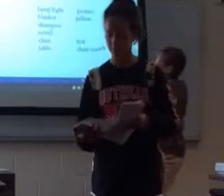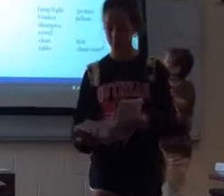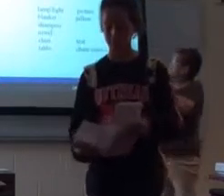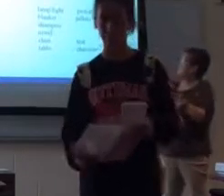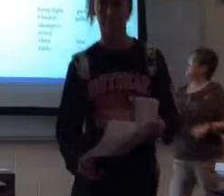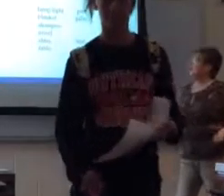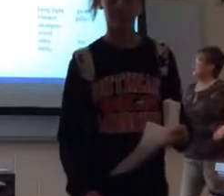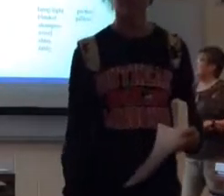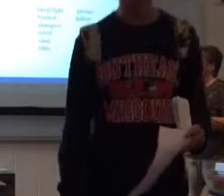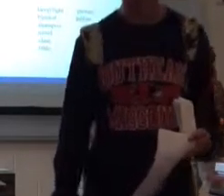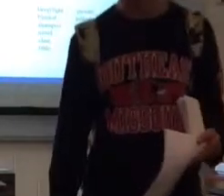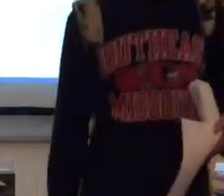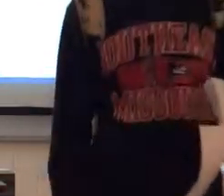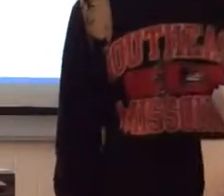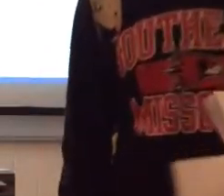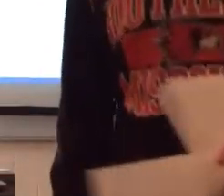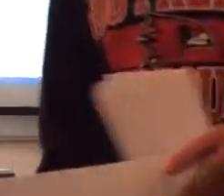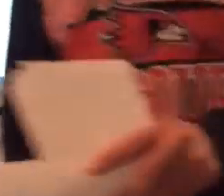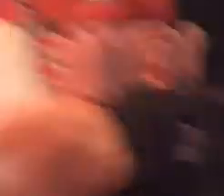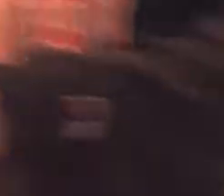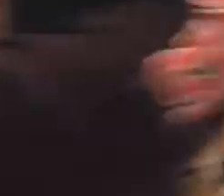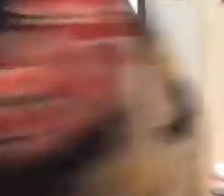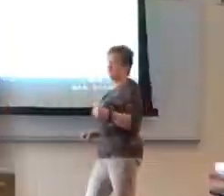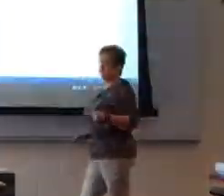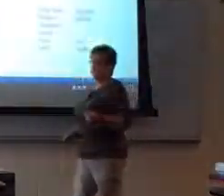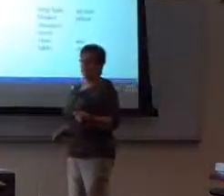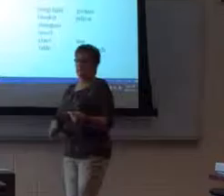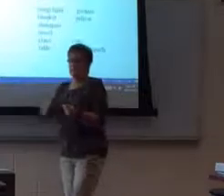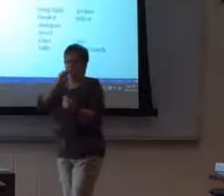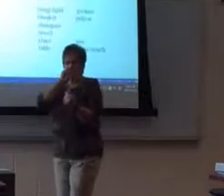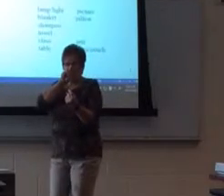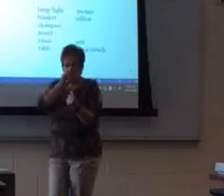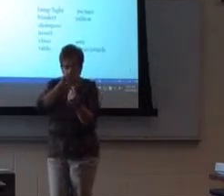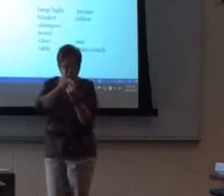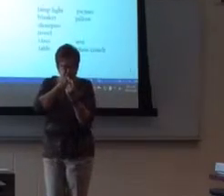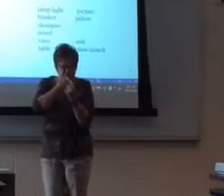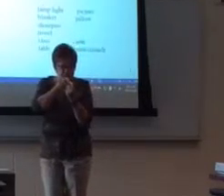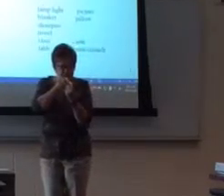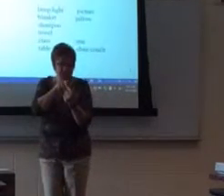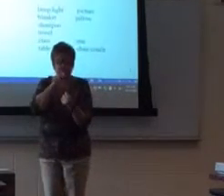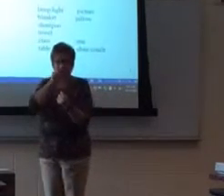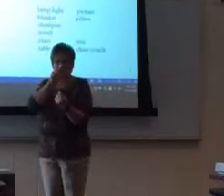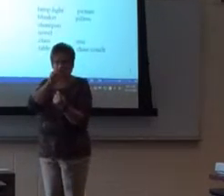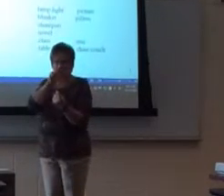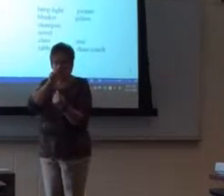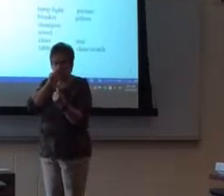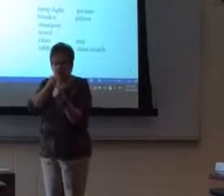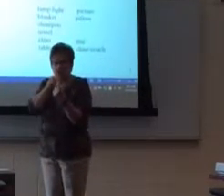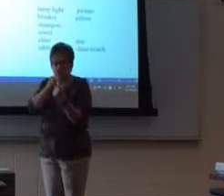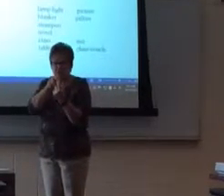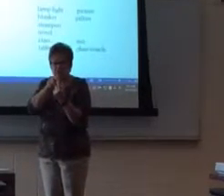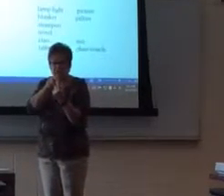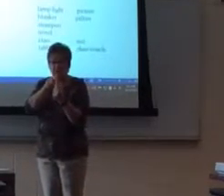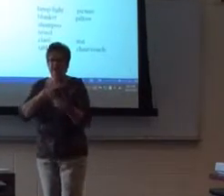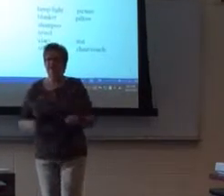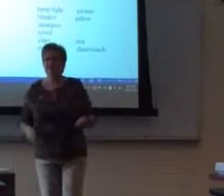Pumpkin. Witch. I have the perfect nose for this one. Witch. Witch.